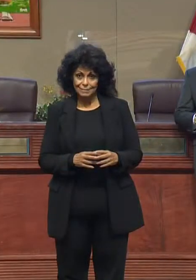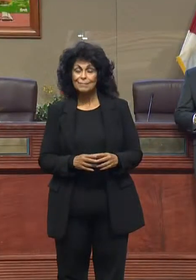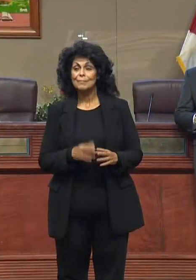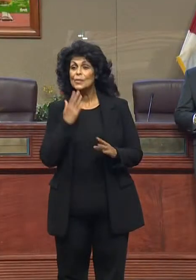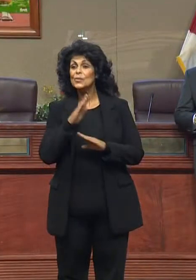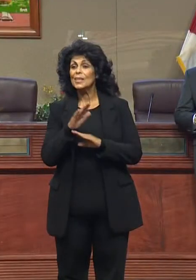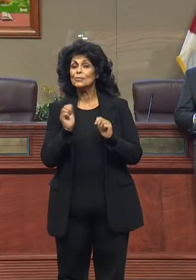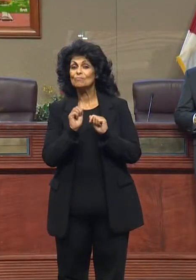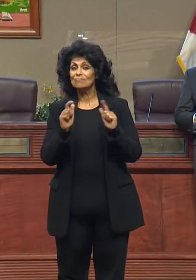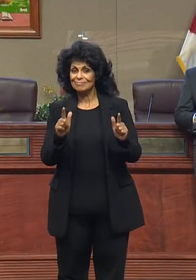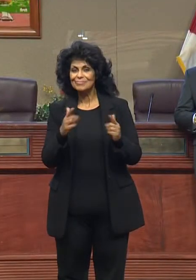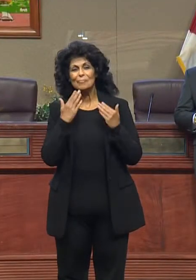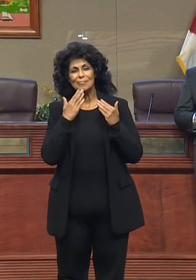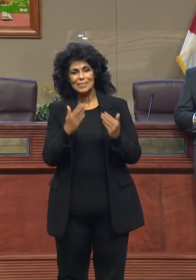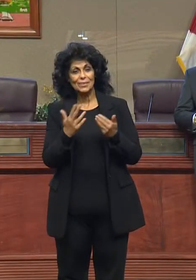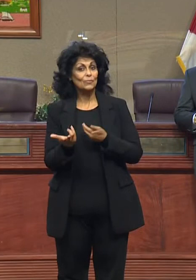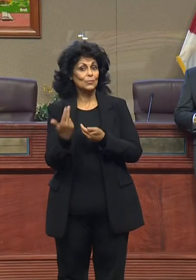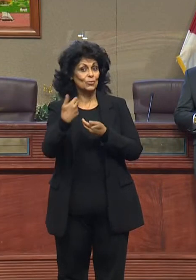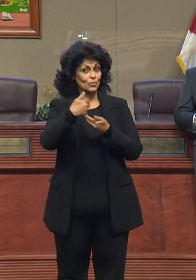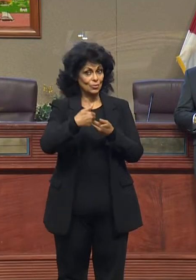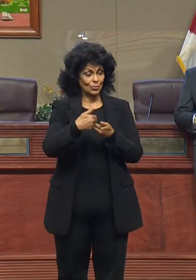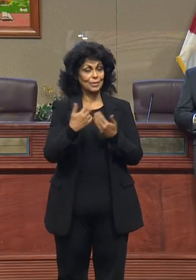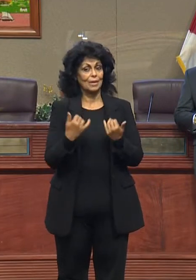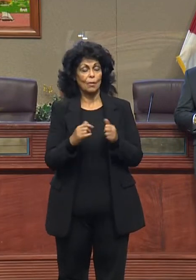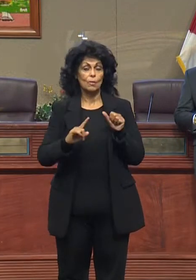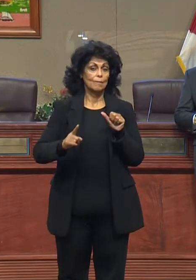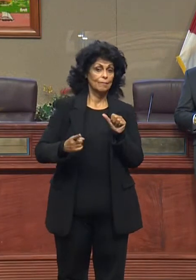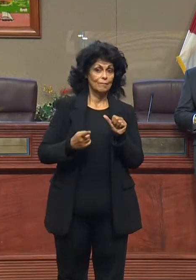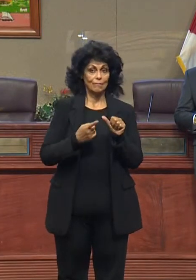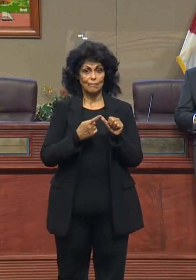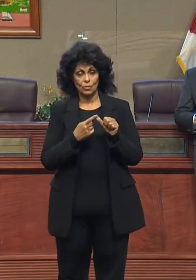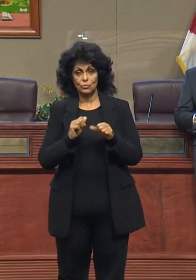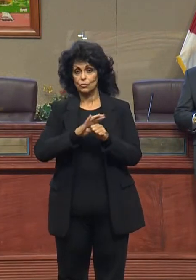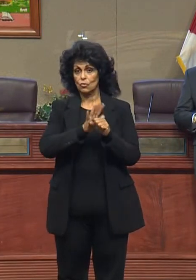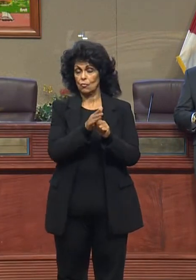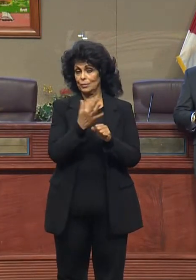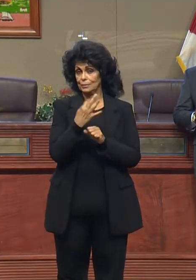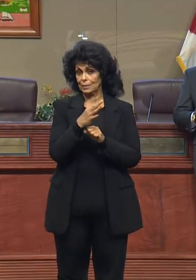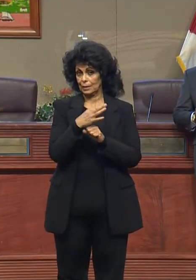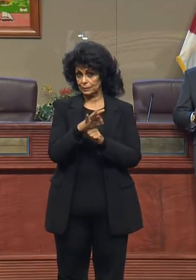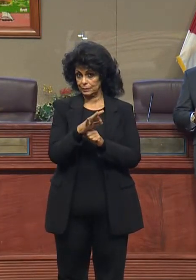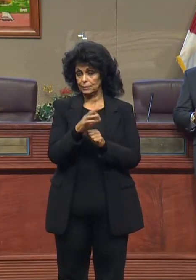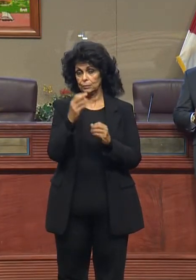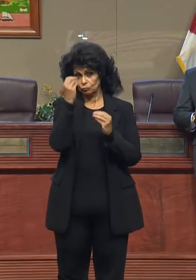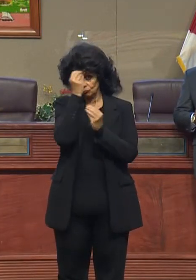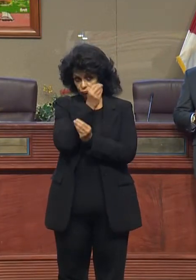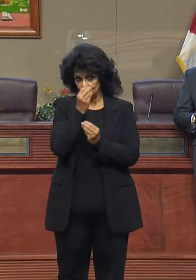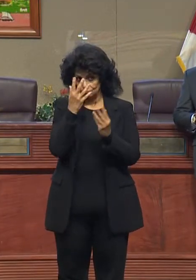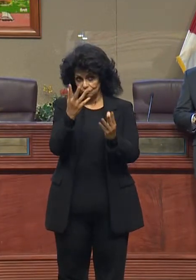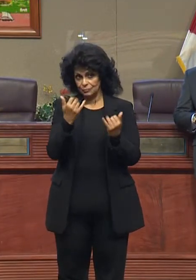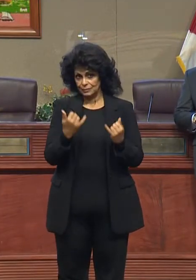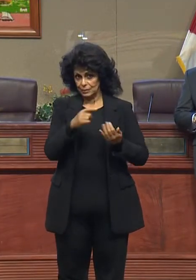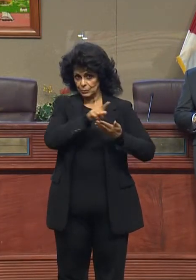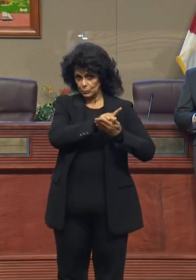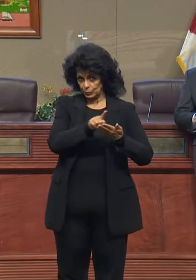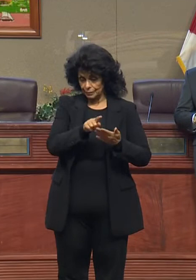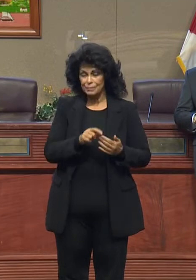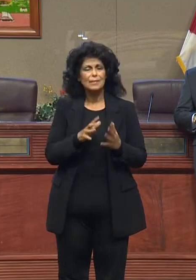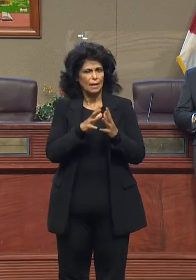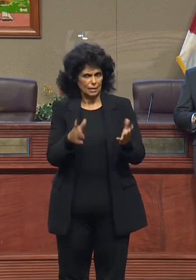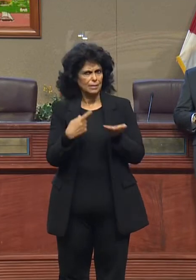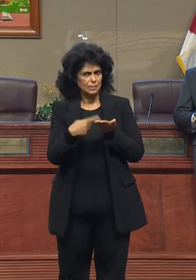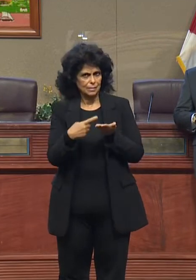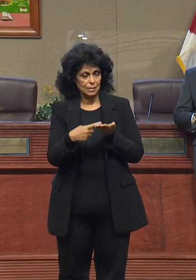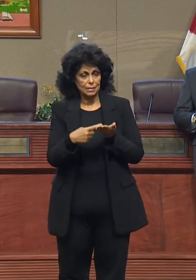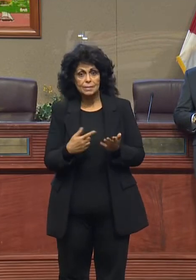And good afternoon, everyone. Thanks so much for joining us for this, our first COVID-19 press briefing of the week. We have much to discuss today. Today, Orange